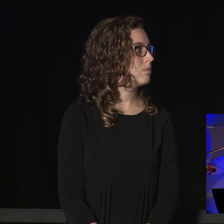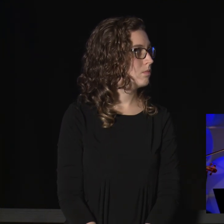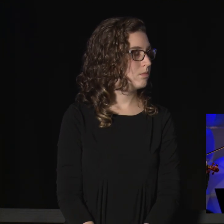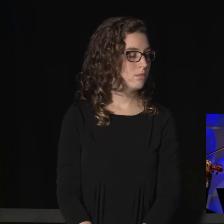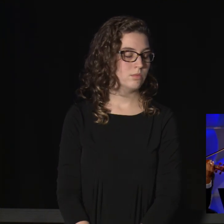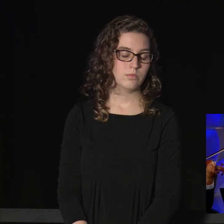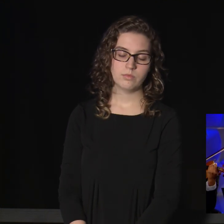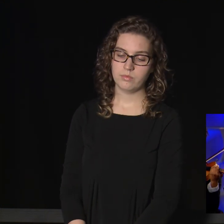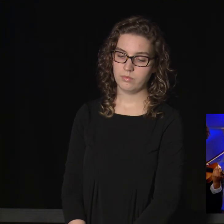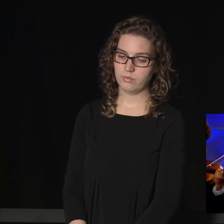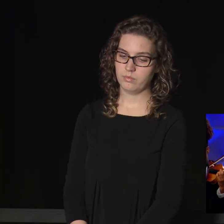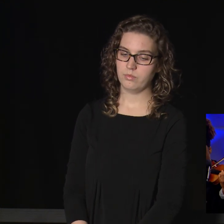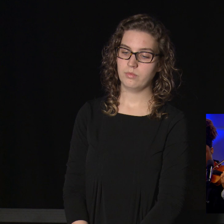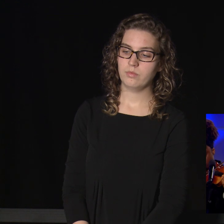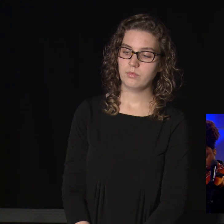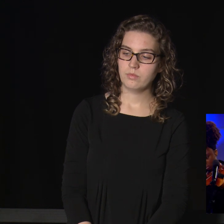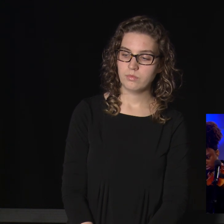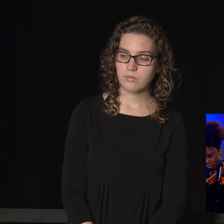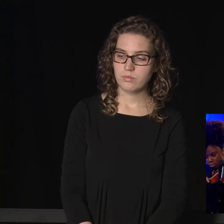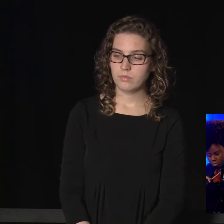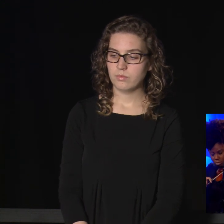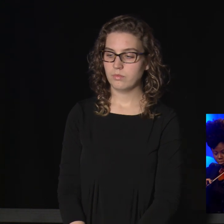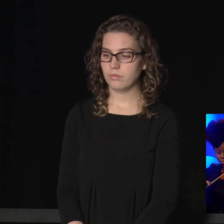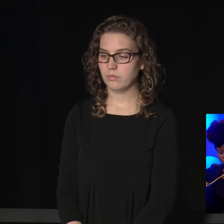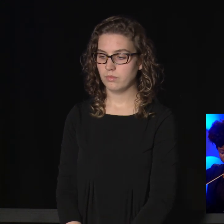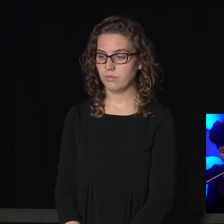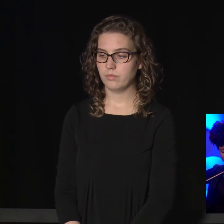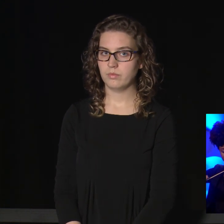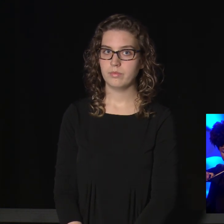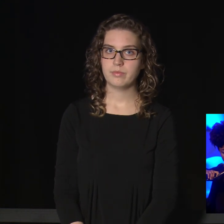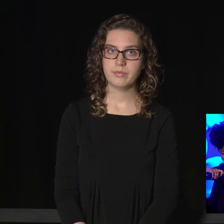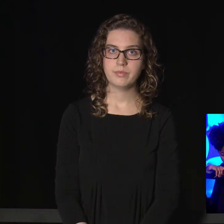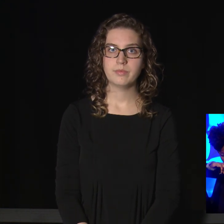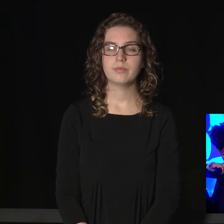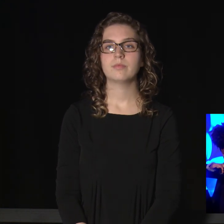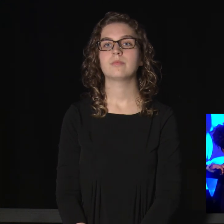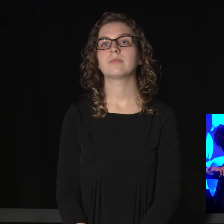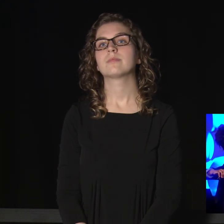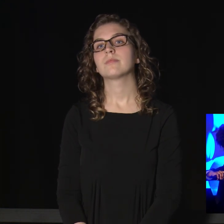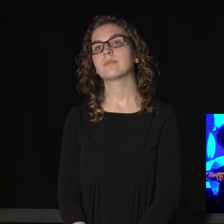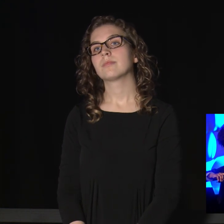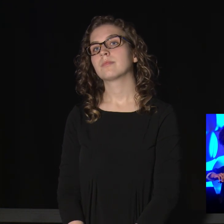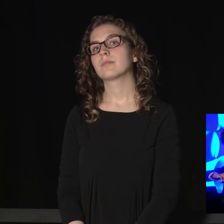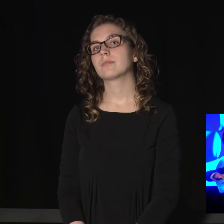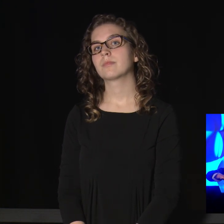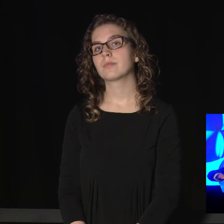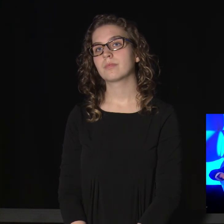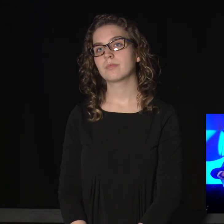Thank you.